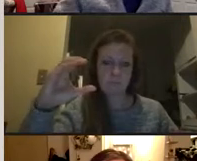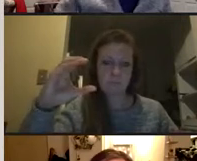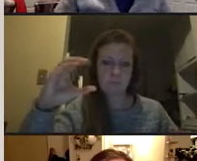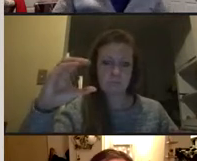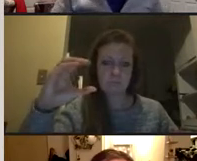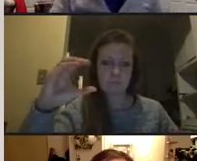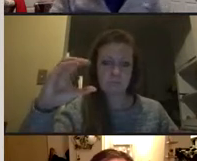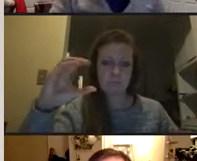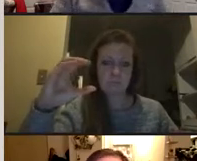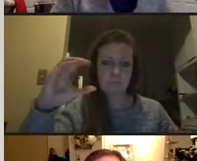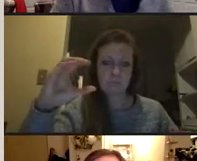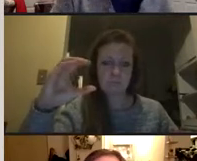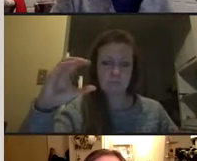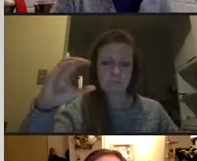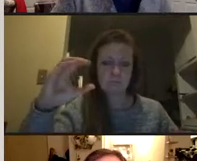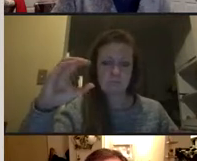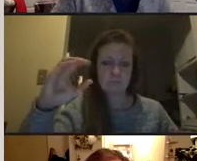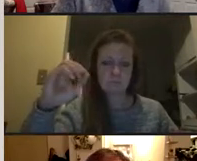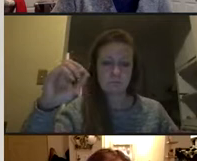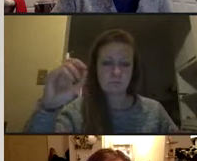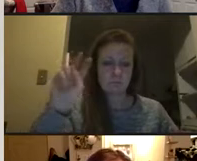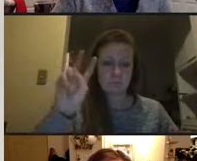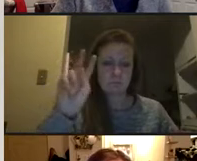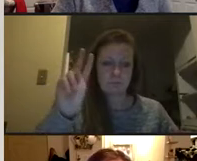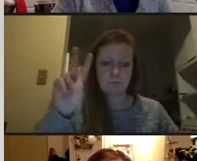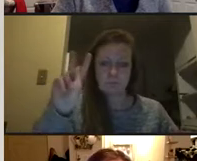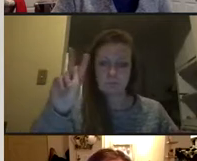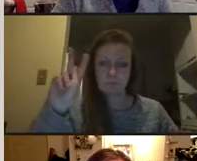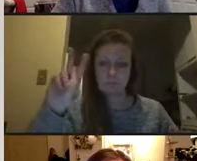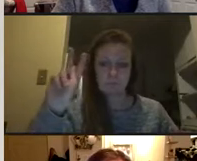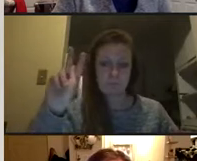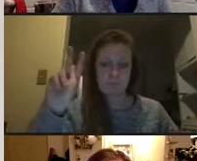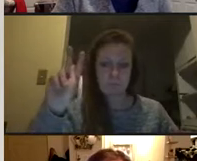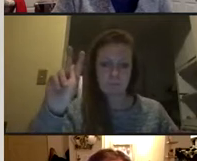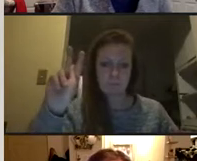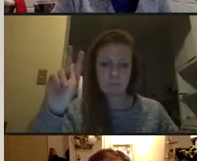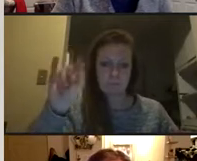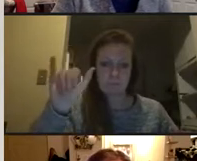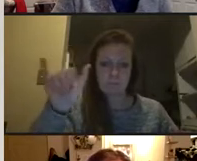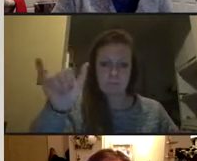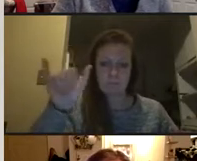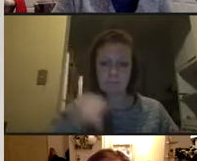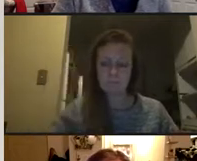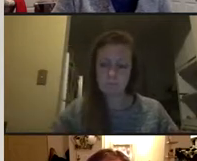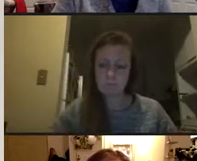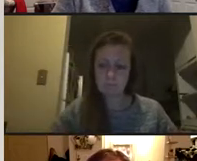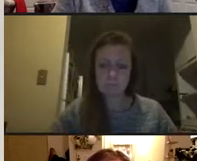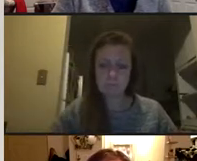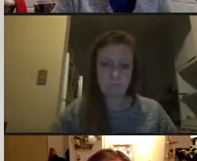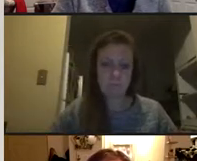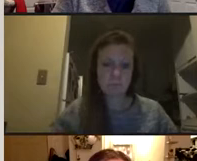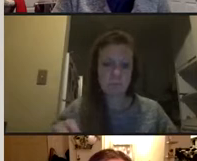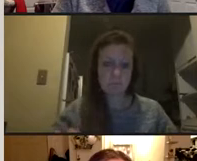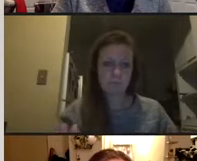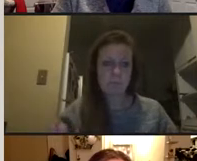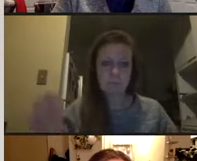like say for the name like Lee, it would be L-E. Right. Okay. And then, but usually when you're